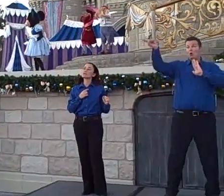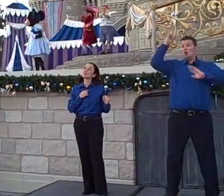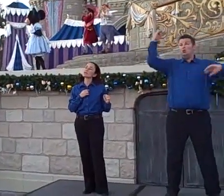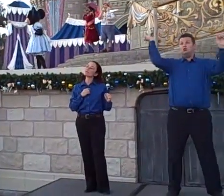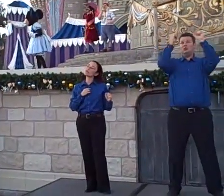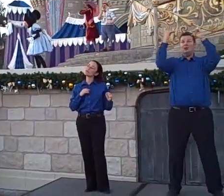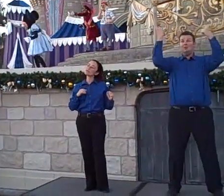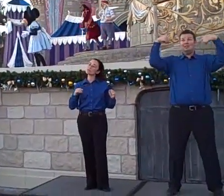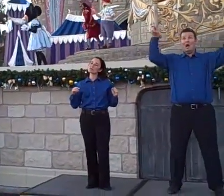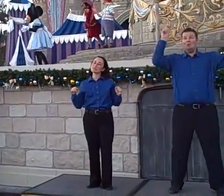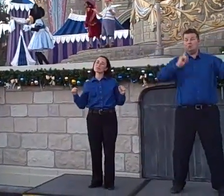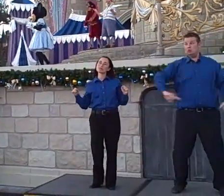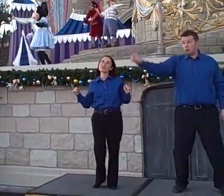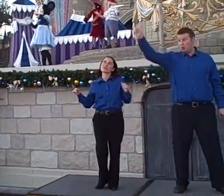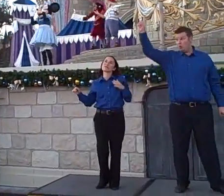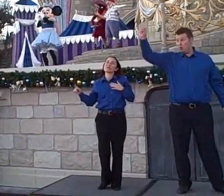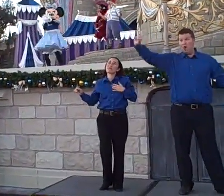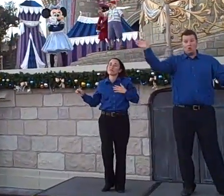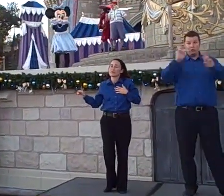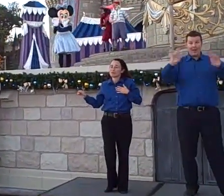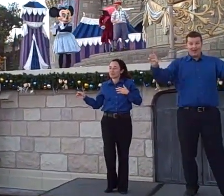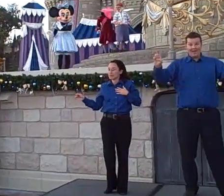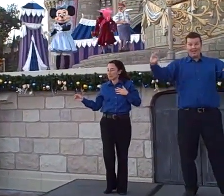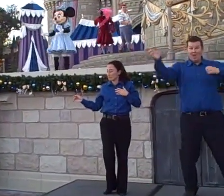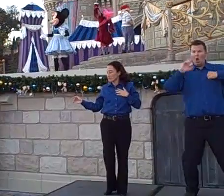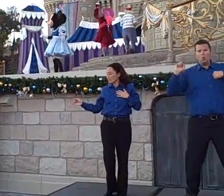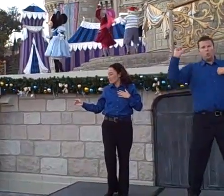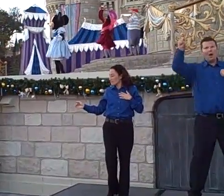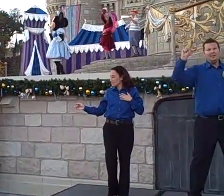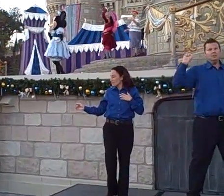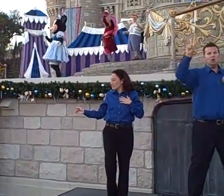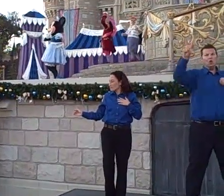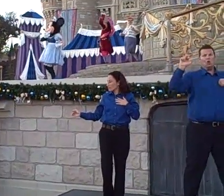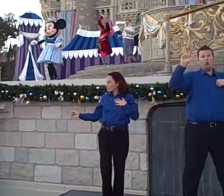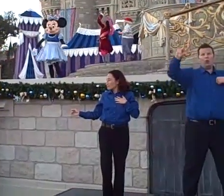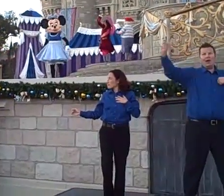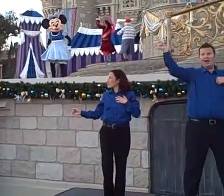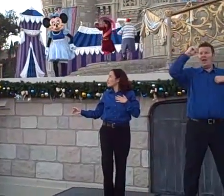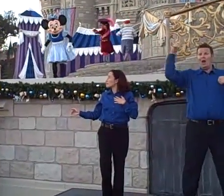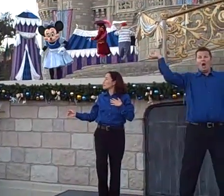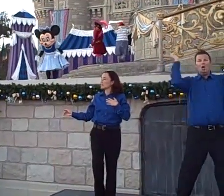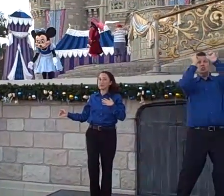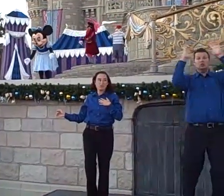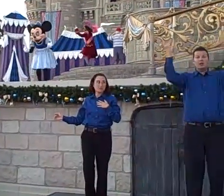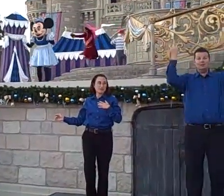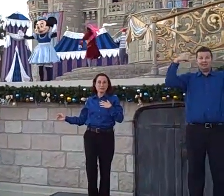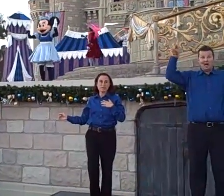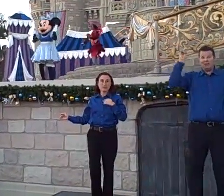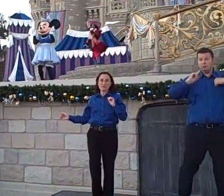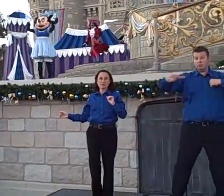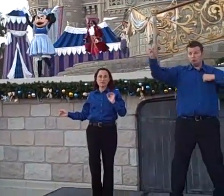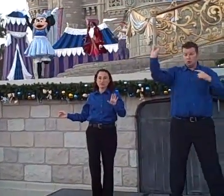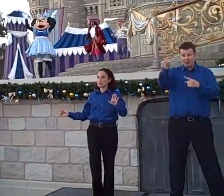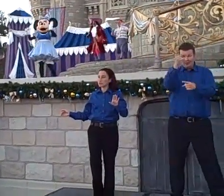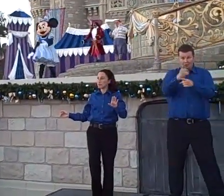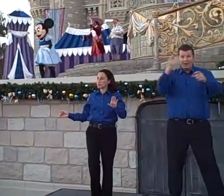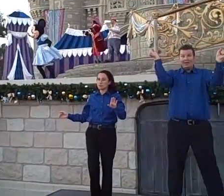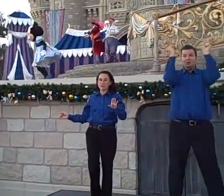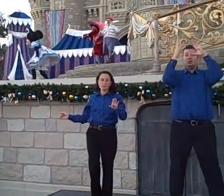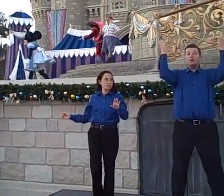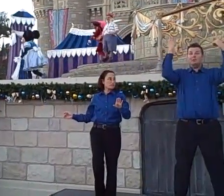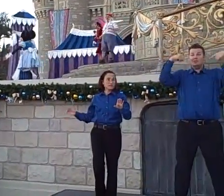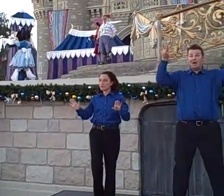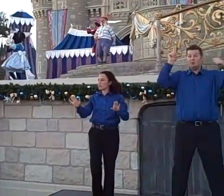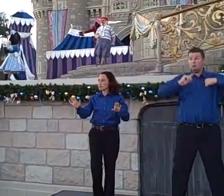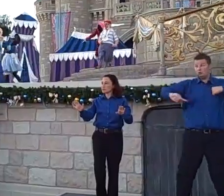real loud, dreams come true. Ready? One, two, three. Dreams come true. That's